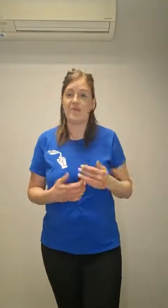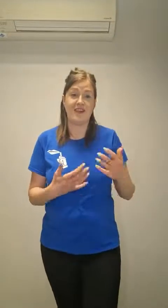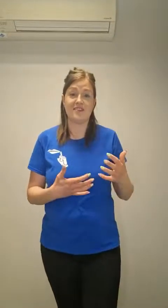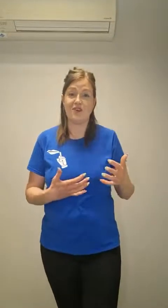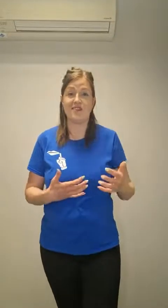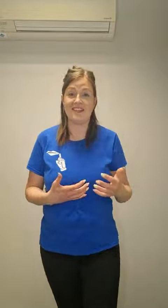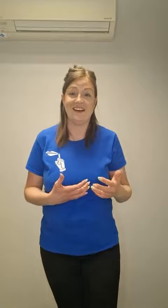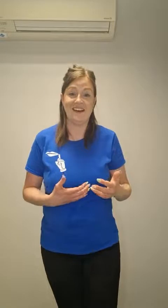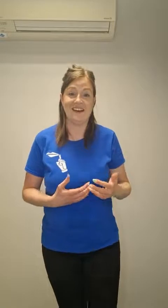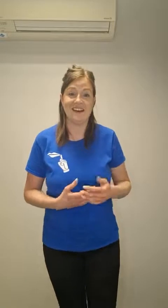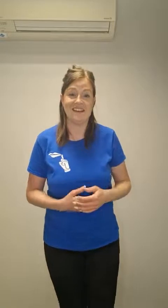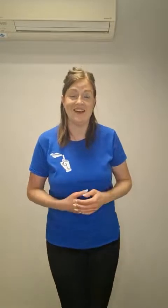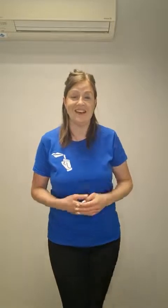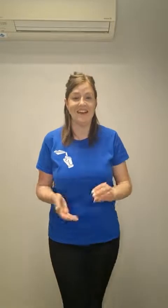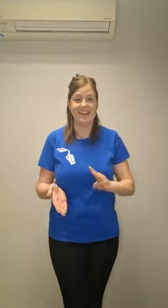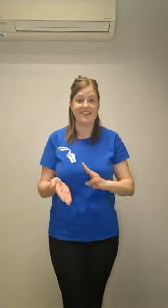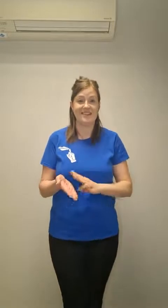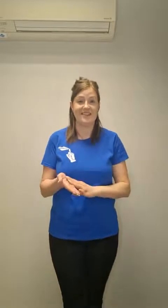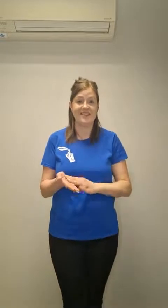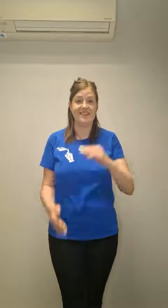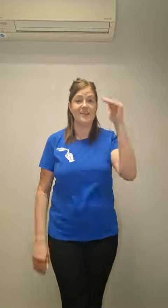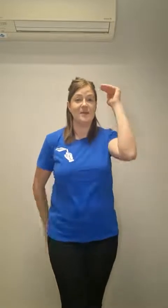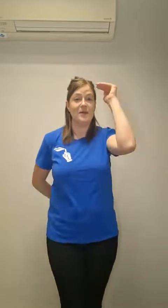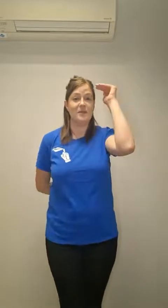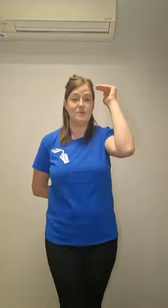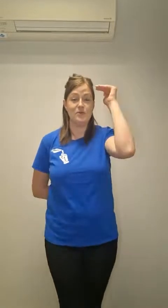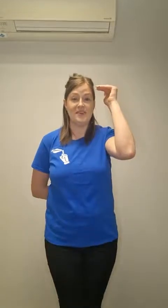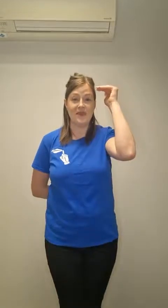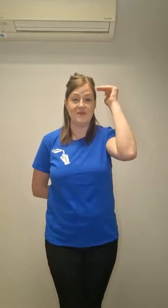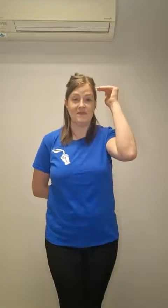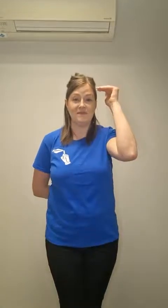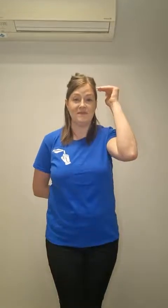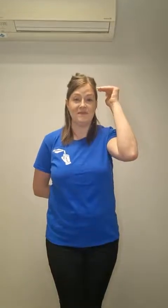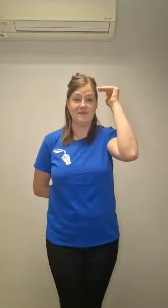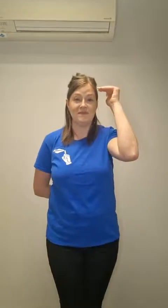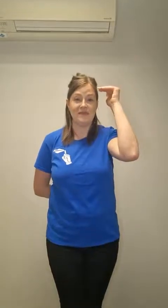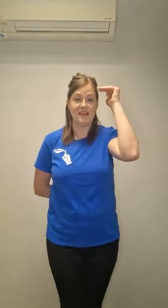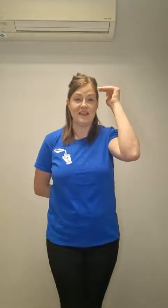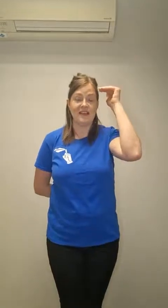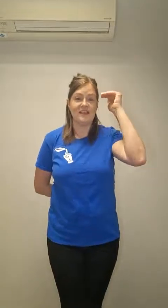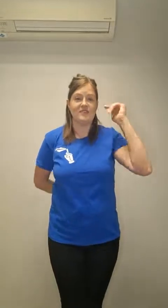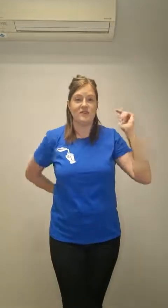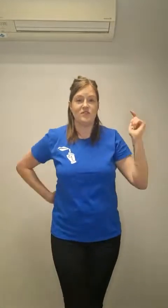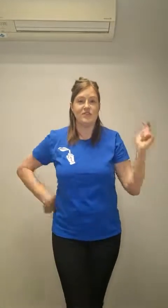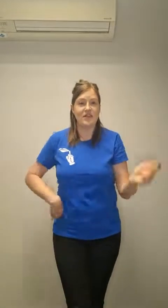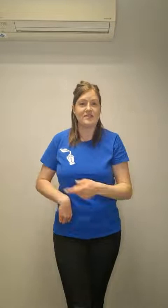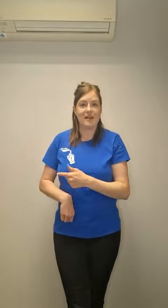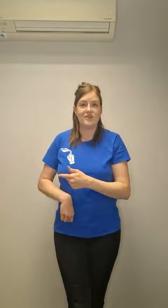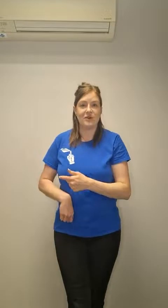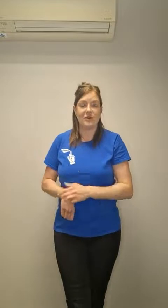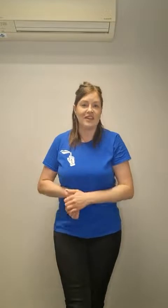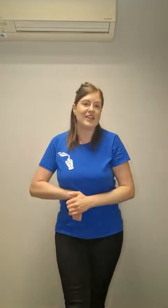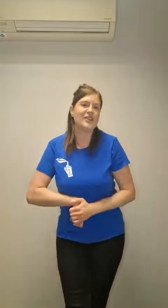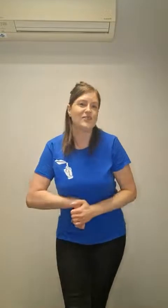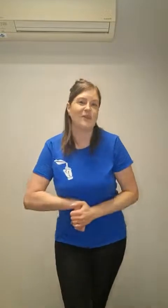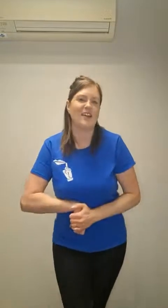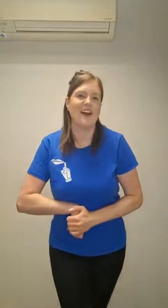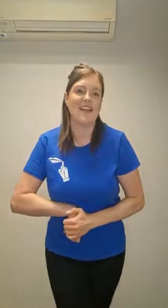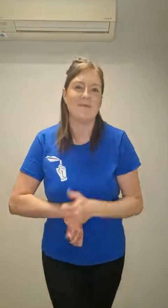that's not the sign. The sign is museum. So you just make sure, thank you for all the likes, by the